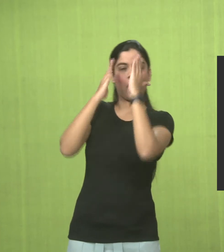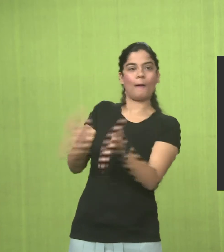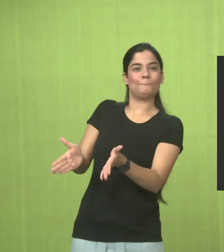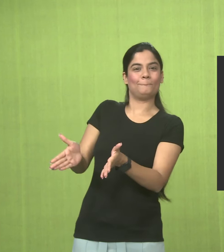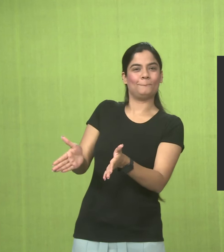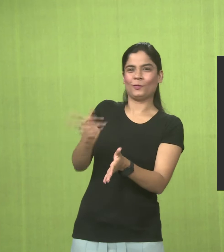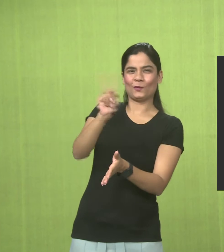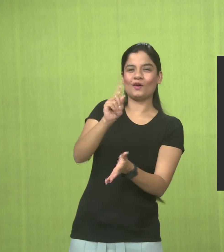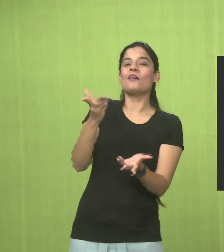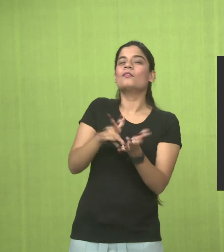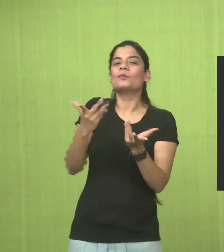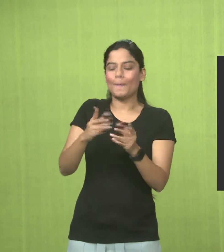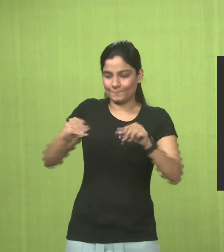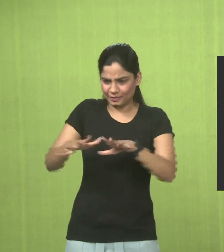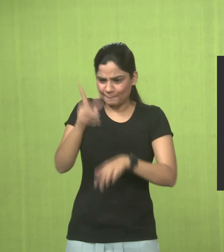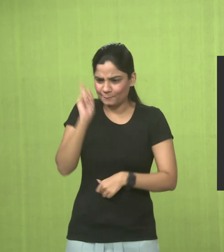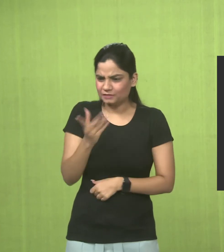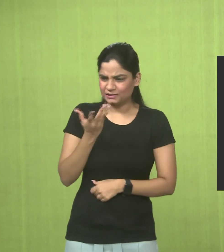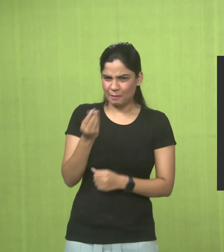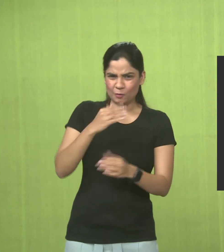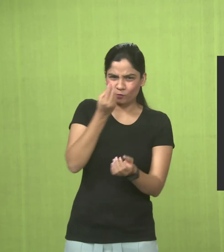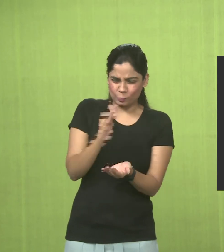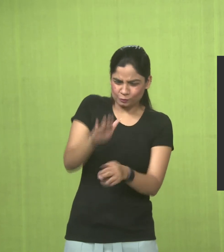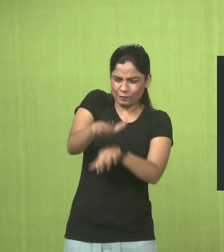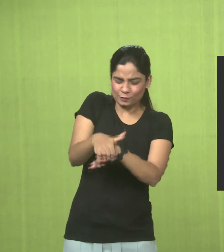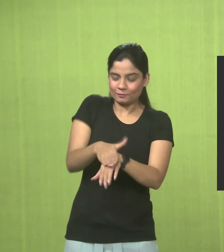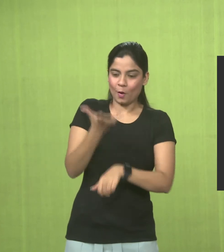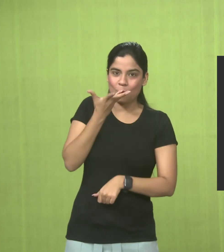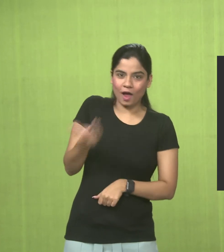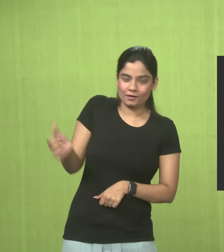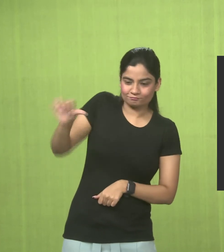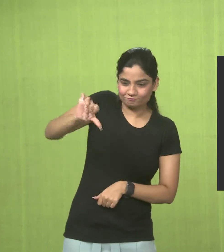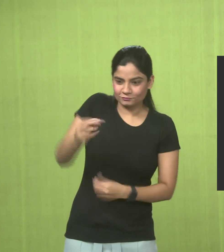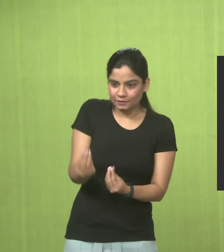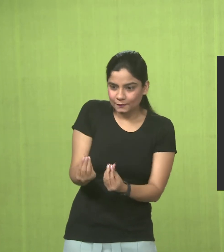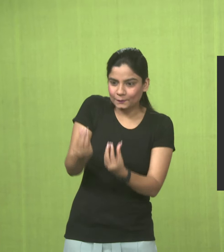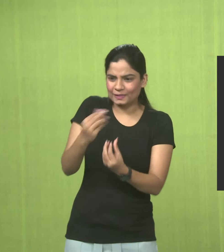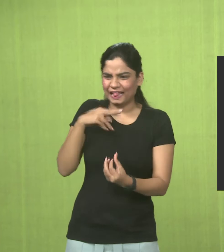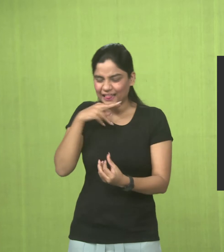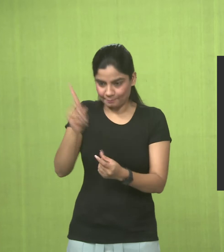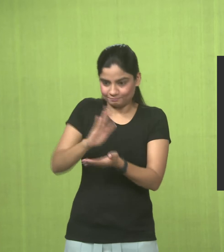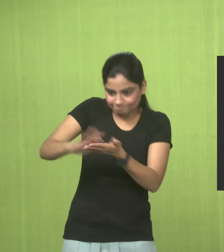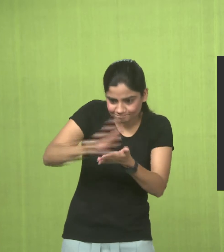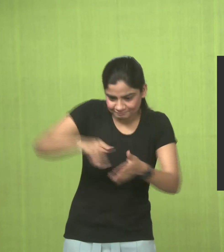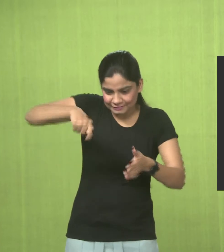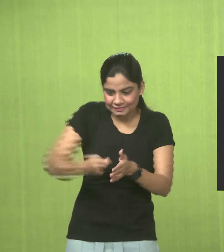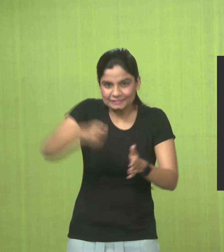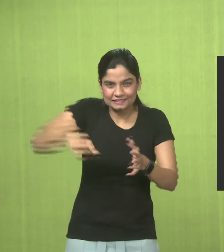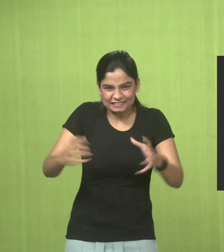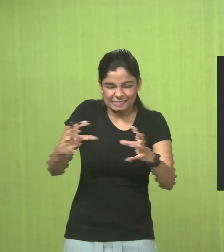tree, you need a skill for growing that tree. We need to understand how to sow the seed, how to water it cleanly, how